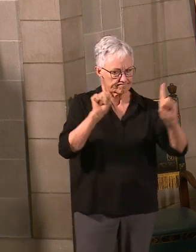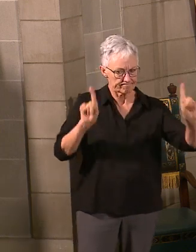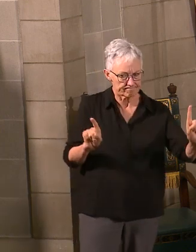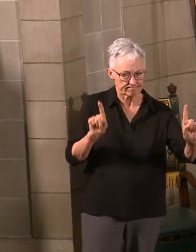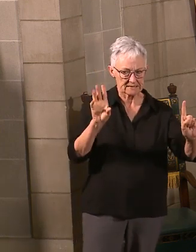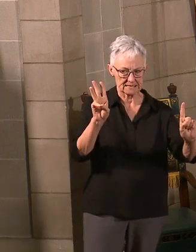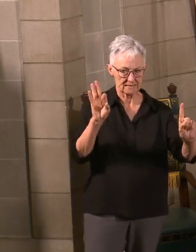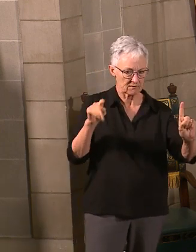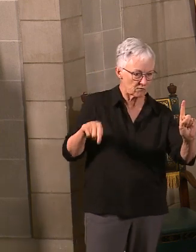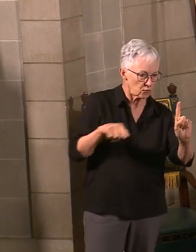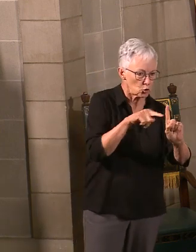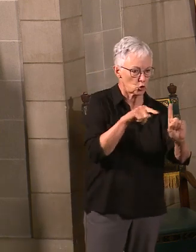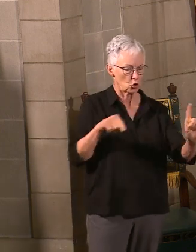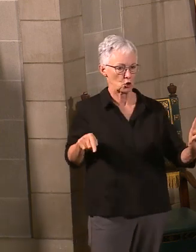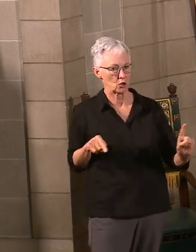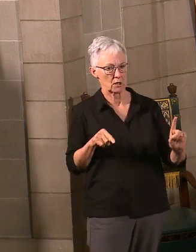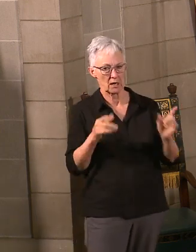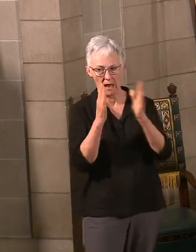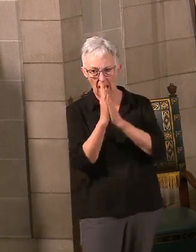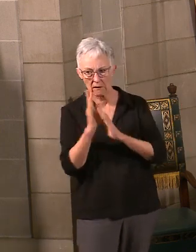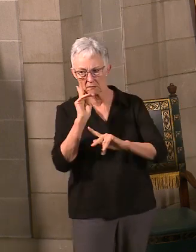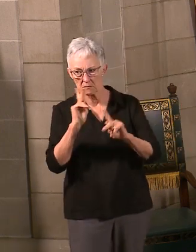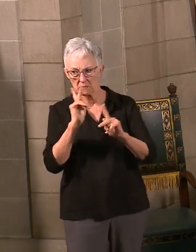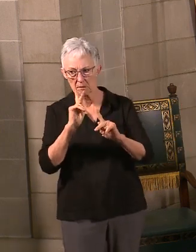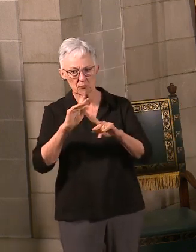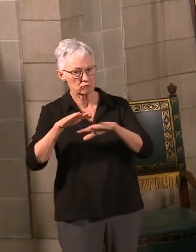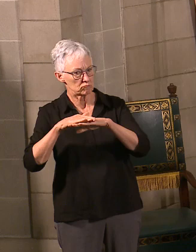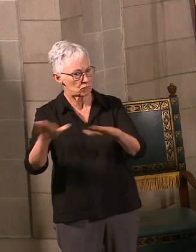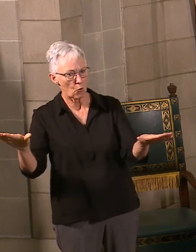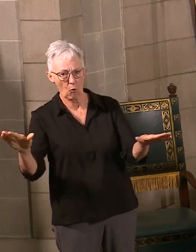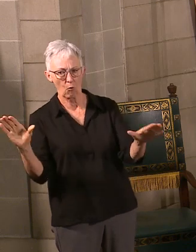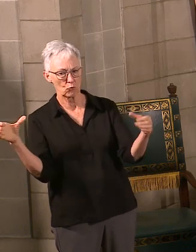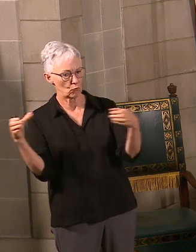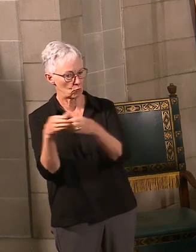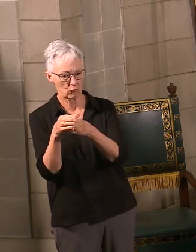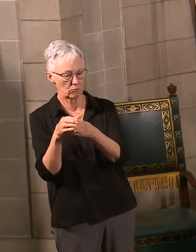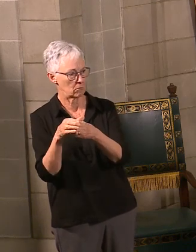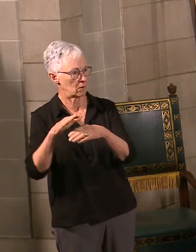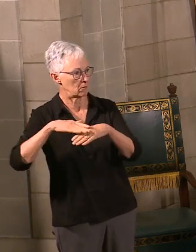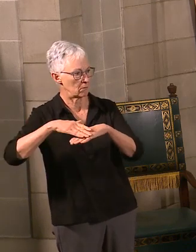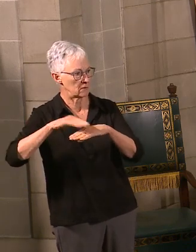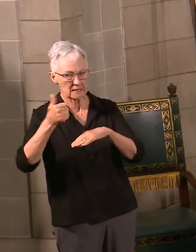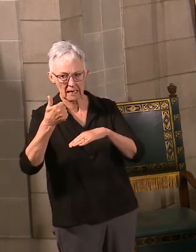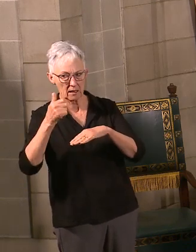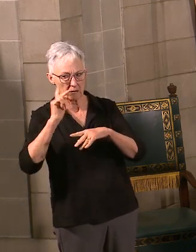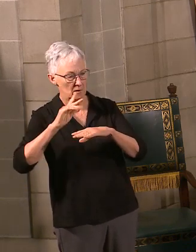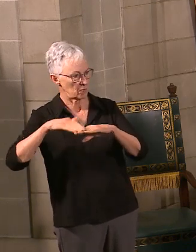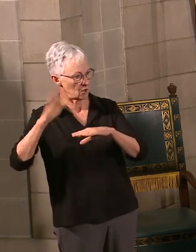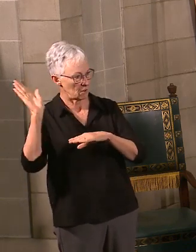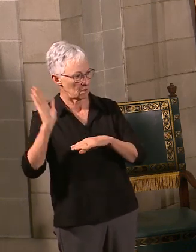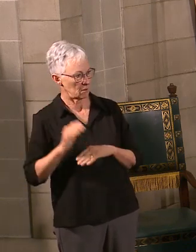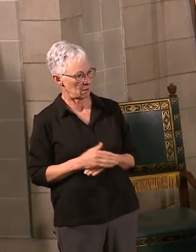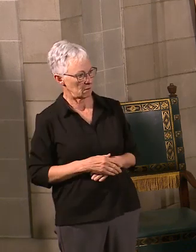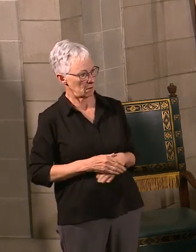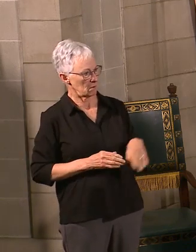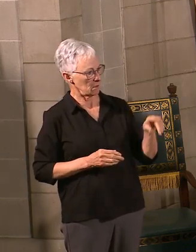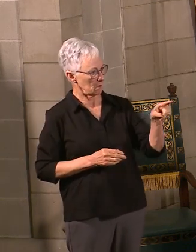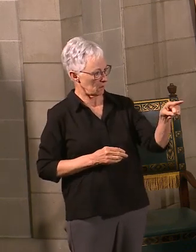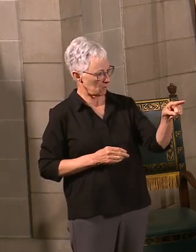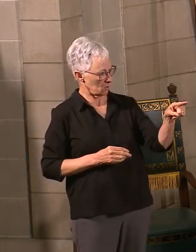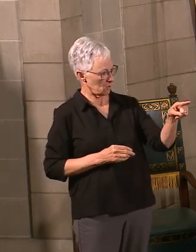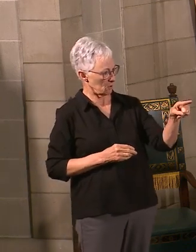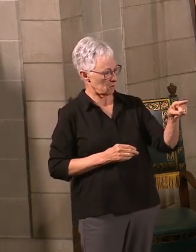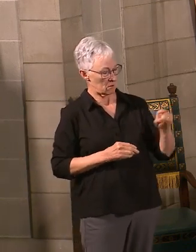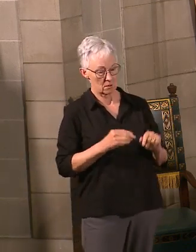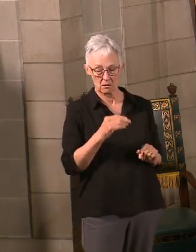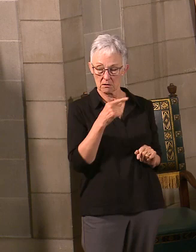crowds to 10 people. All those sort of things really slowed the spread of virus here in our state. Does that change your thinking about when the peak will be? Does